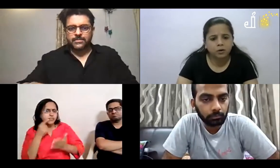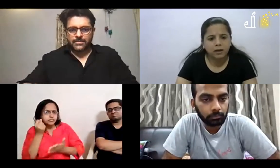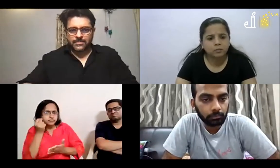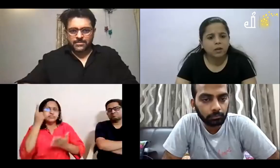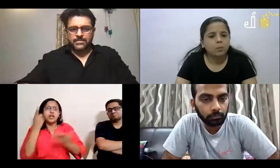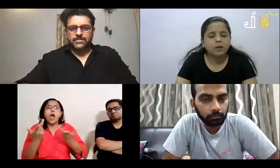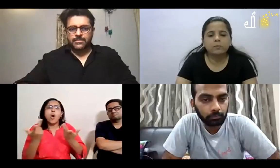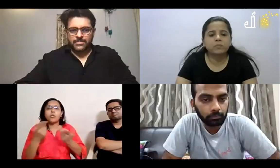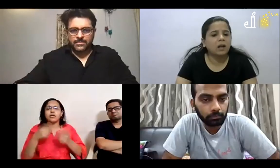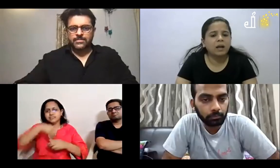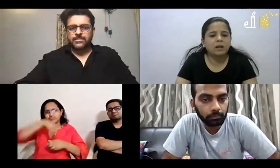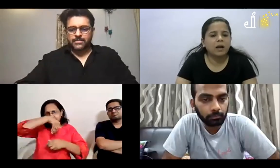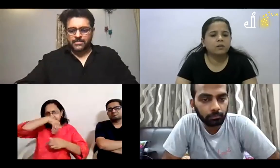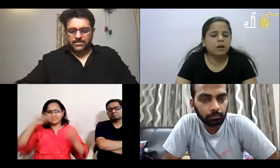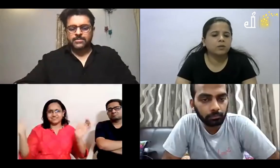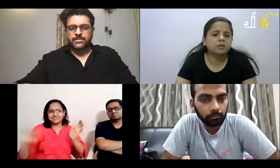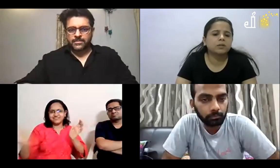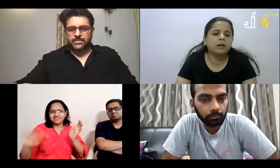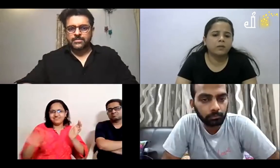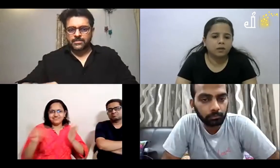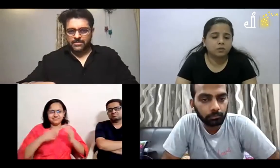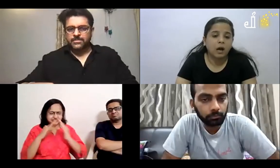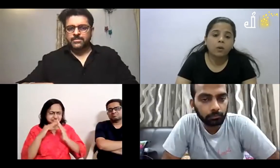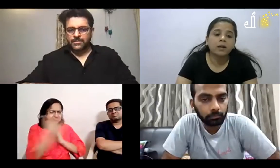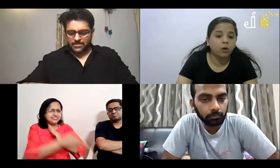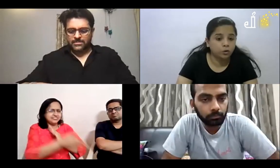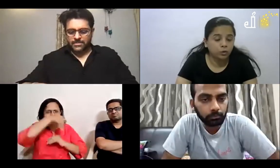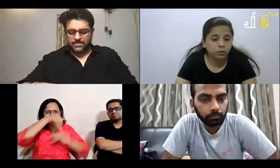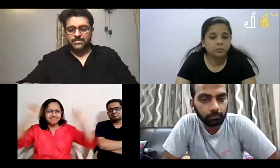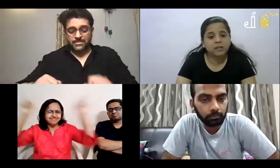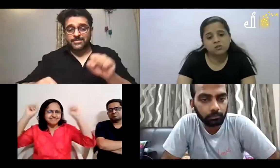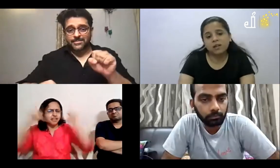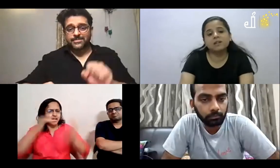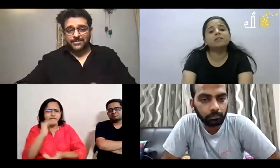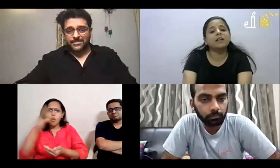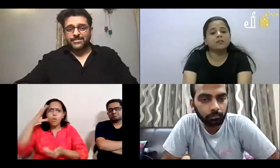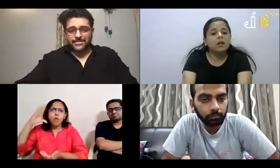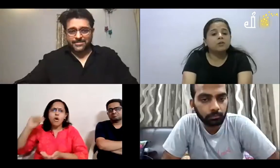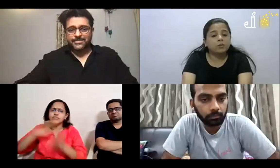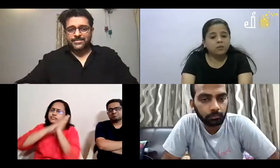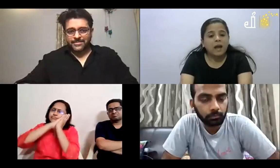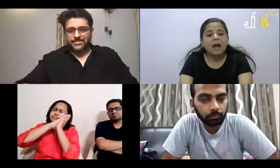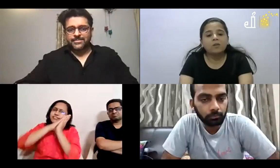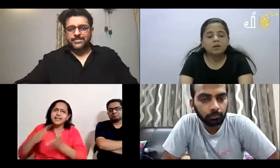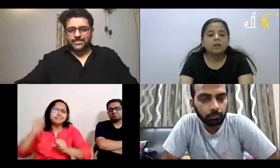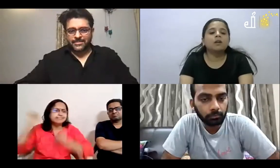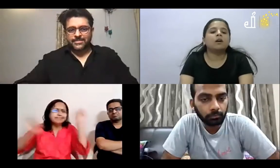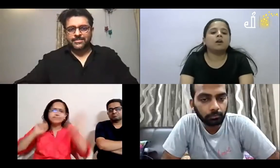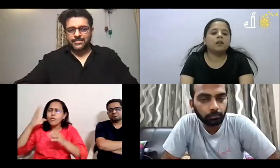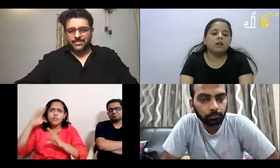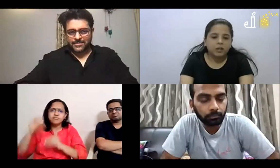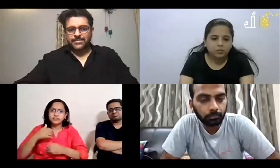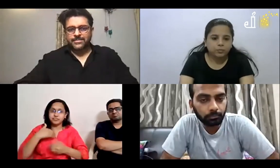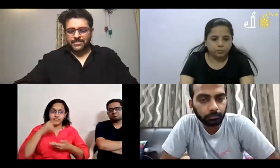or not. But I wasn't aware. So how I got to know that my child is deaf? So when we have